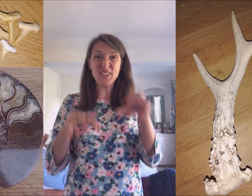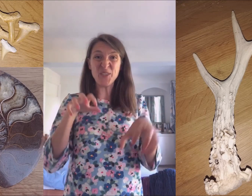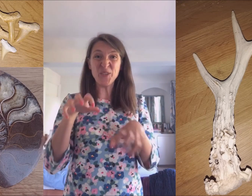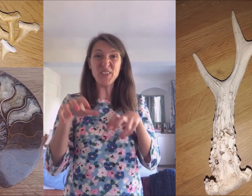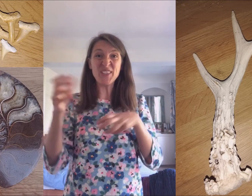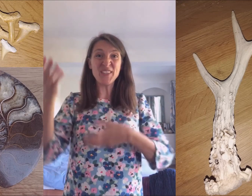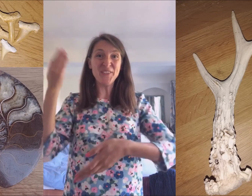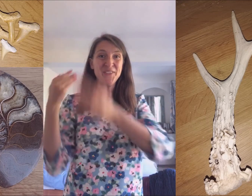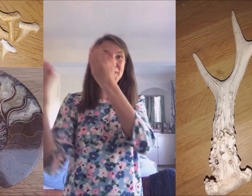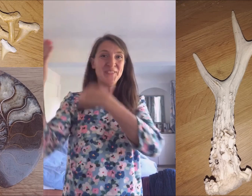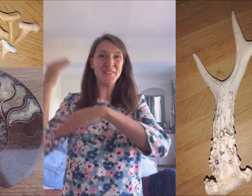Dinosaurs